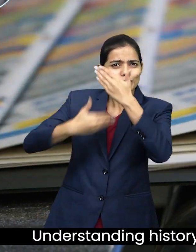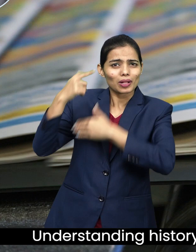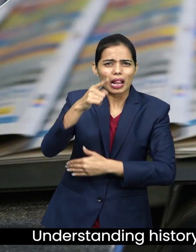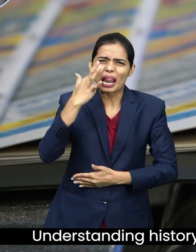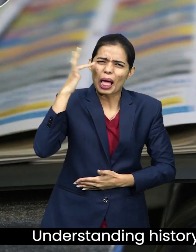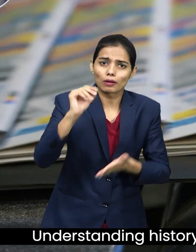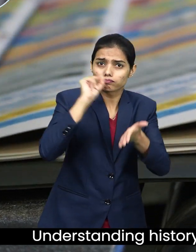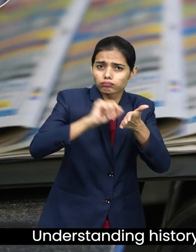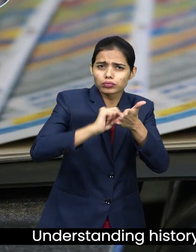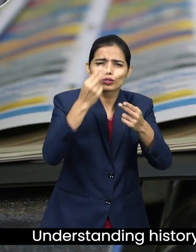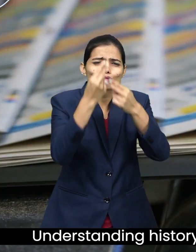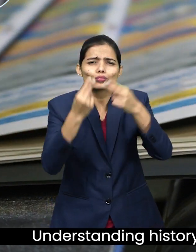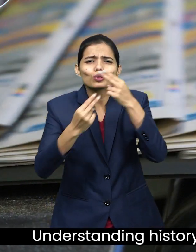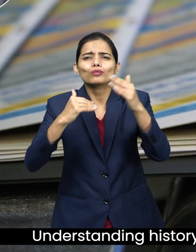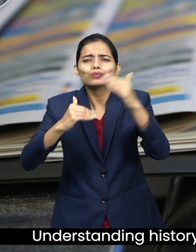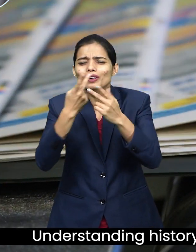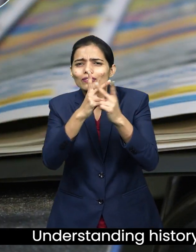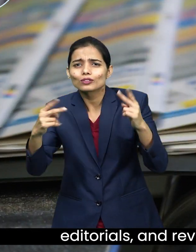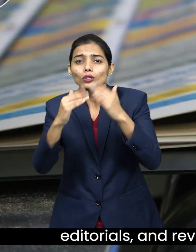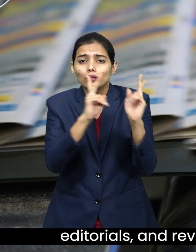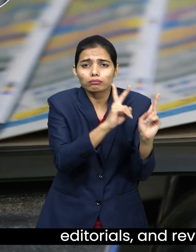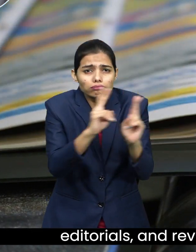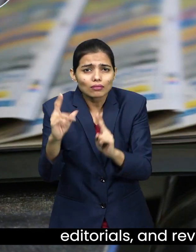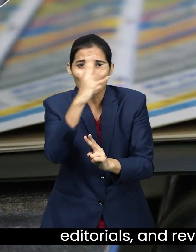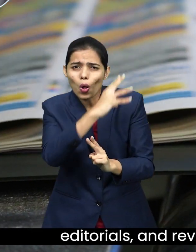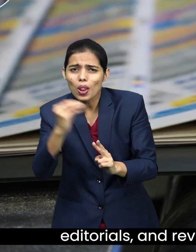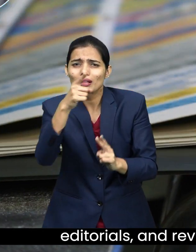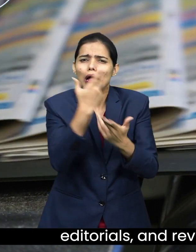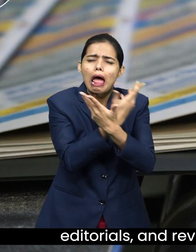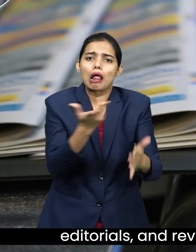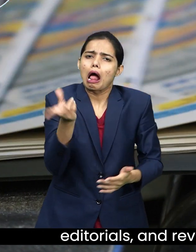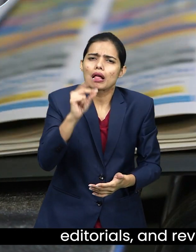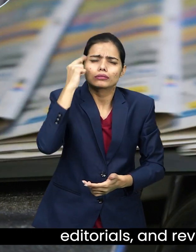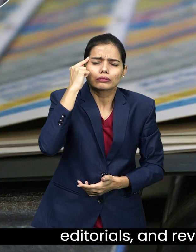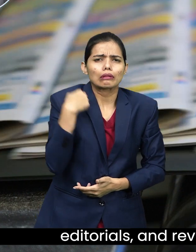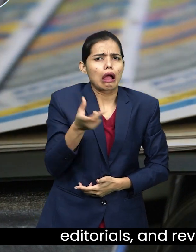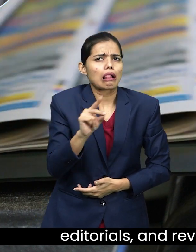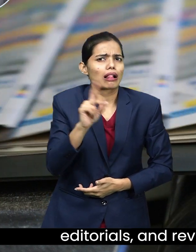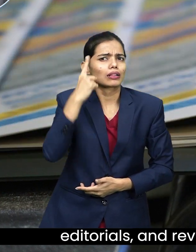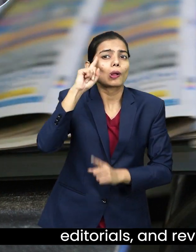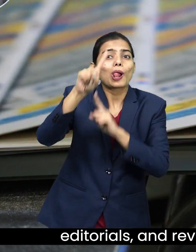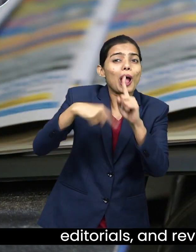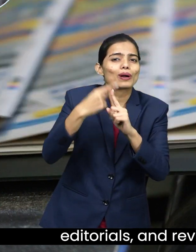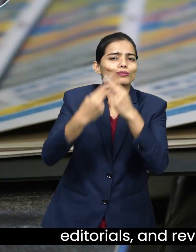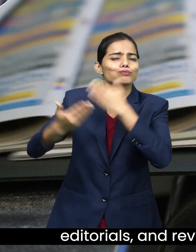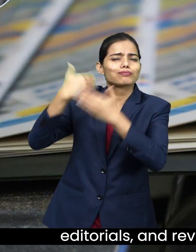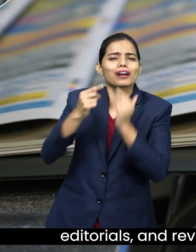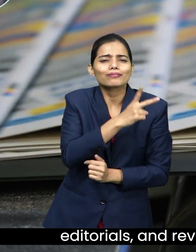Understanding history is important for writing articles, editorials, and reviews about historical